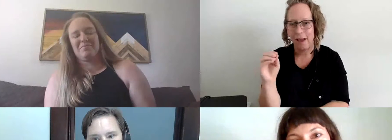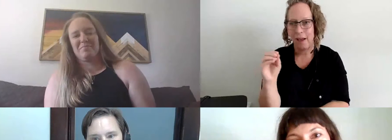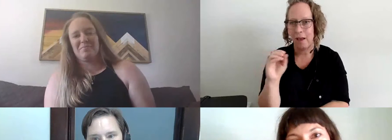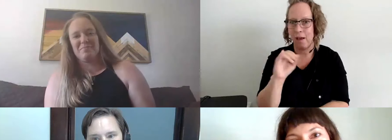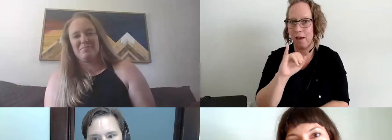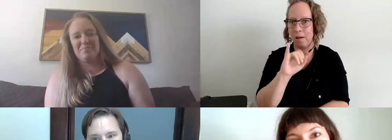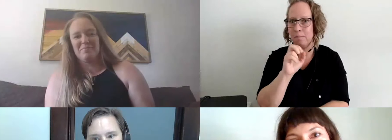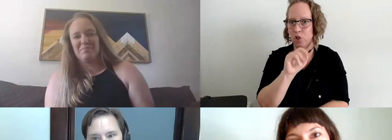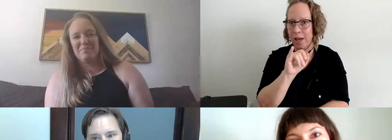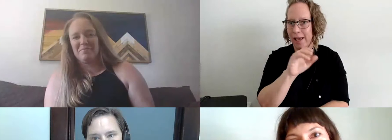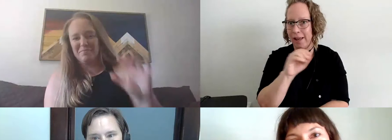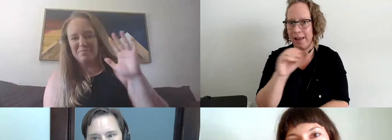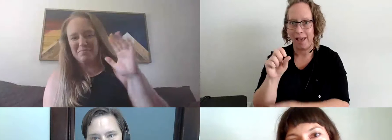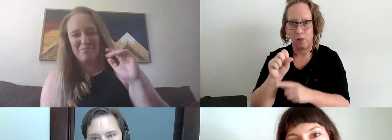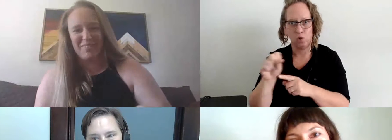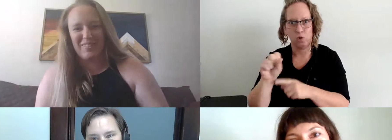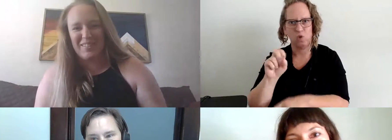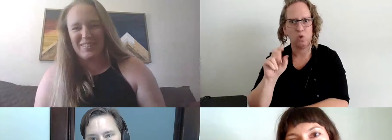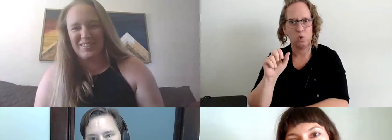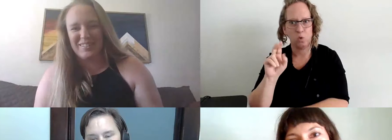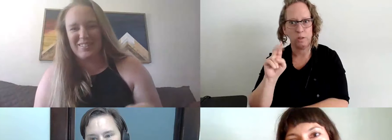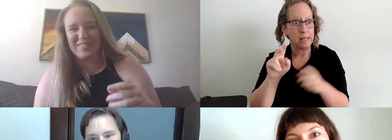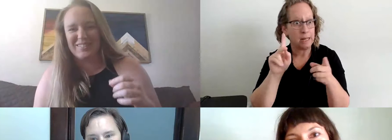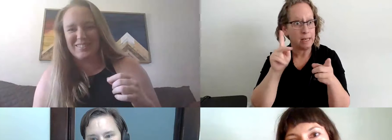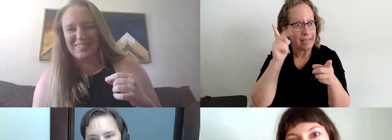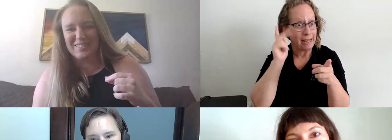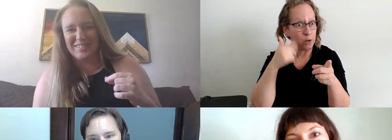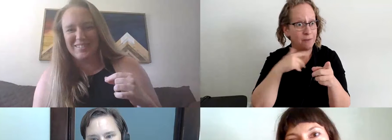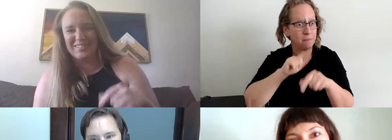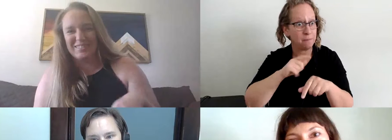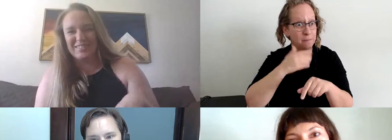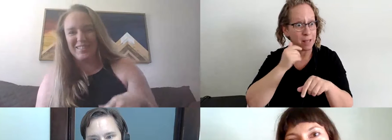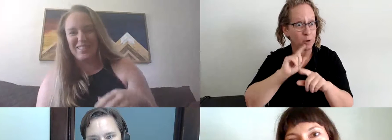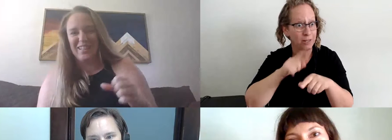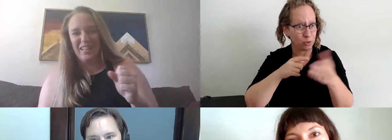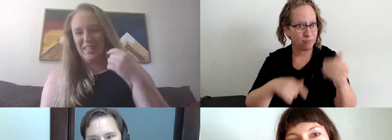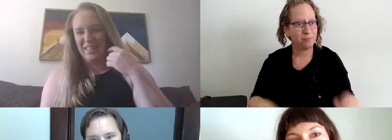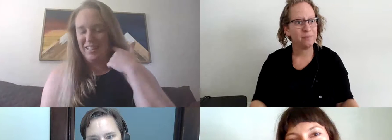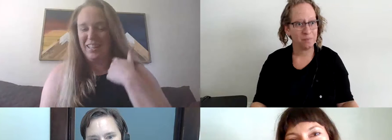Susan work for. Katie, do you have a better version?